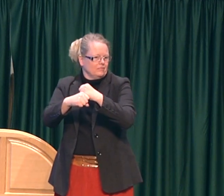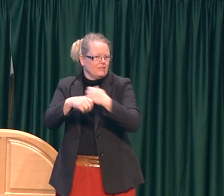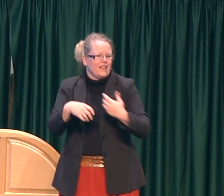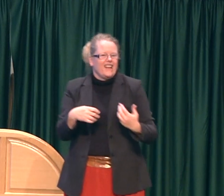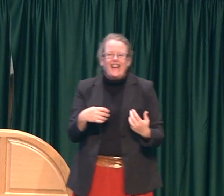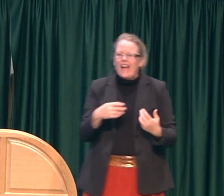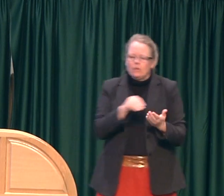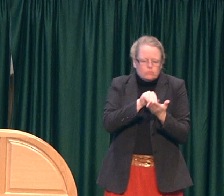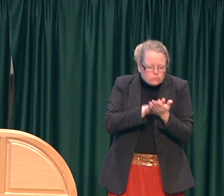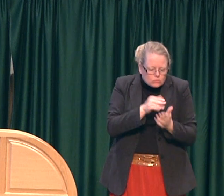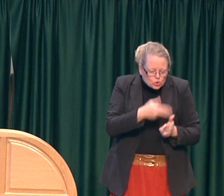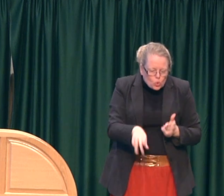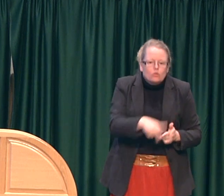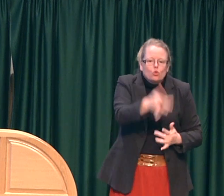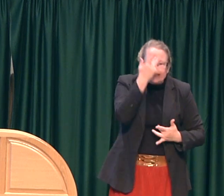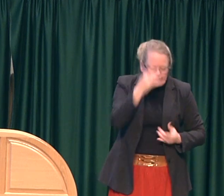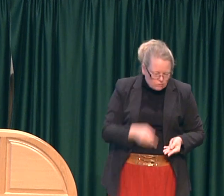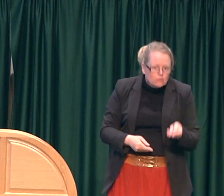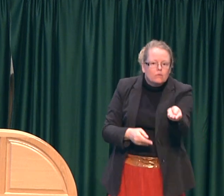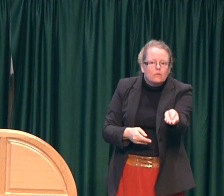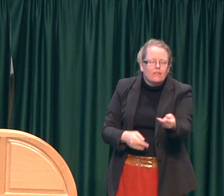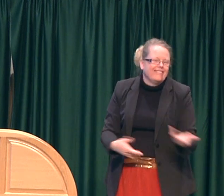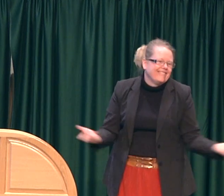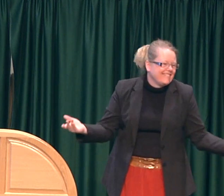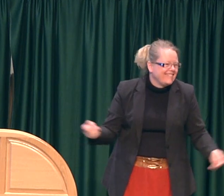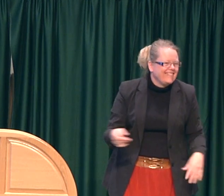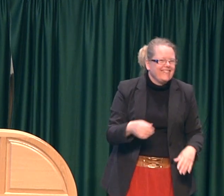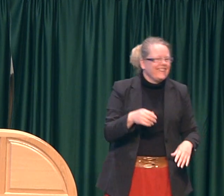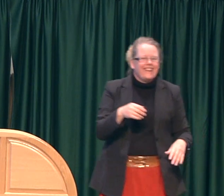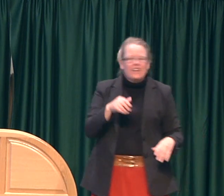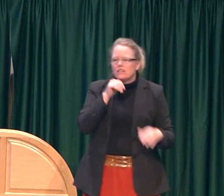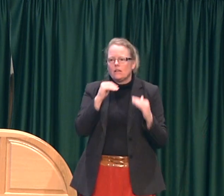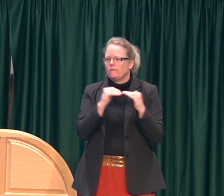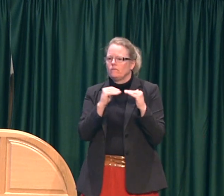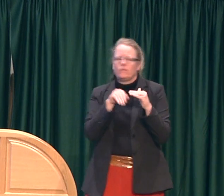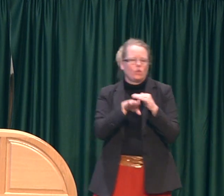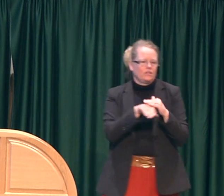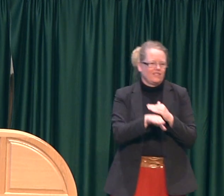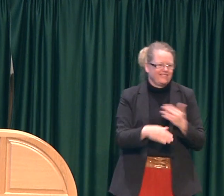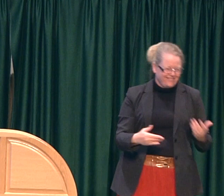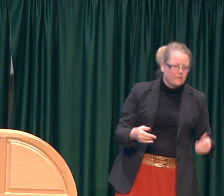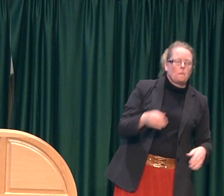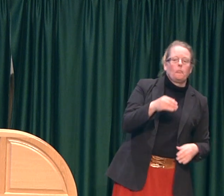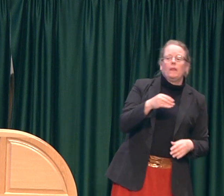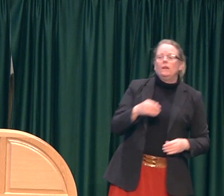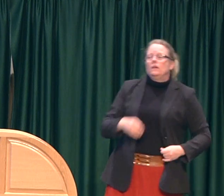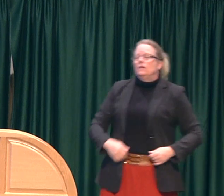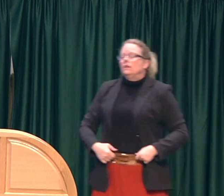Often a doctor will condense information because they're writing it so that you don't get everything. It's not equal access.